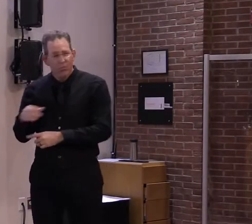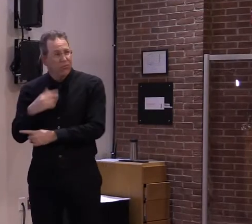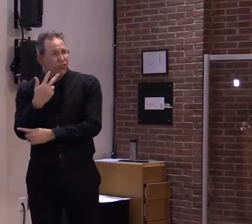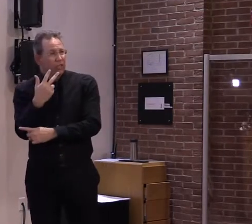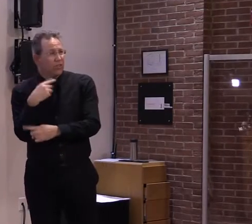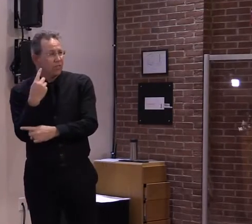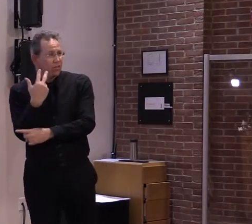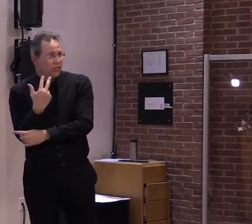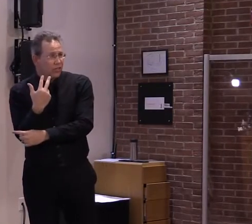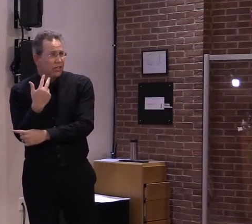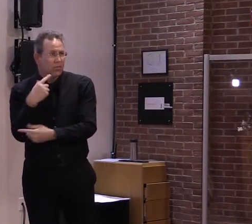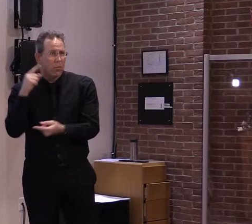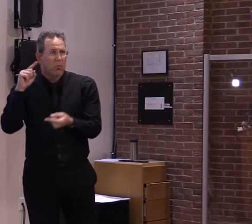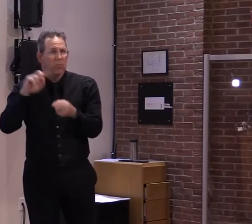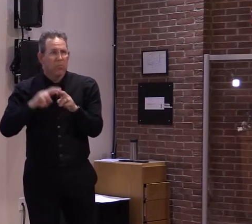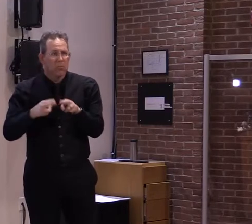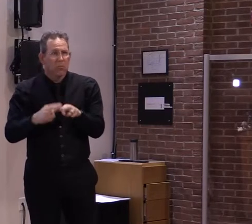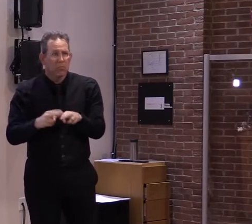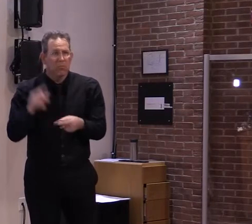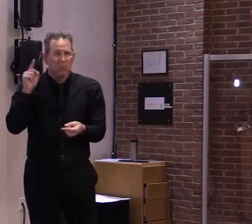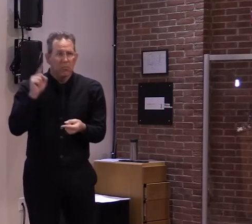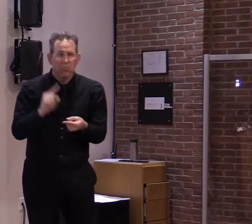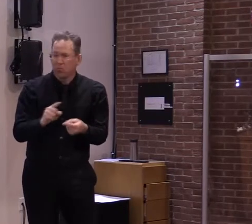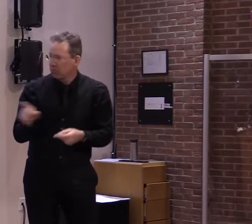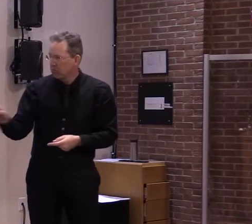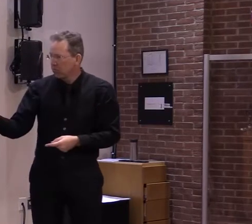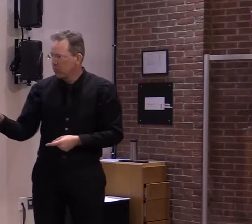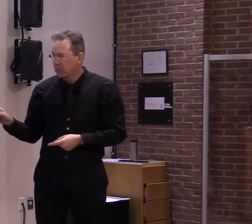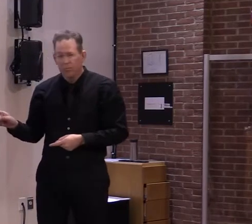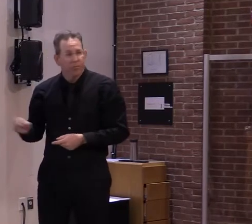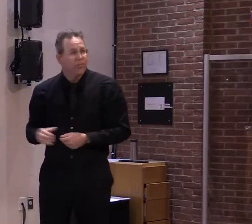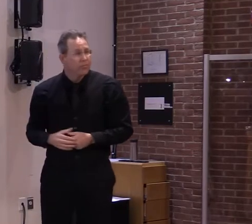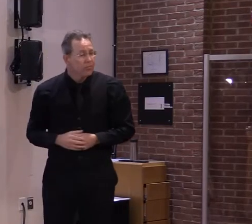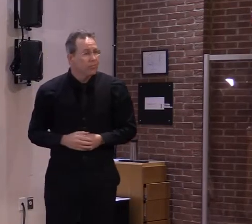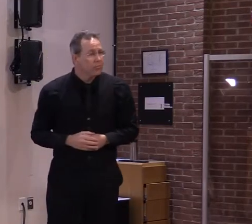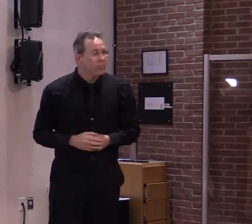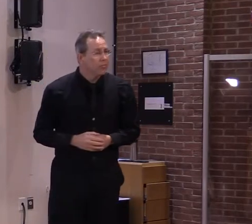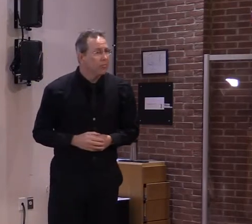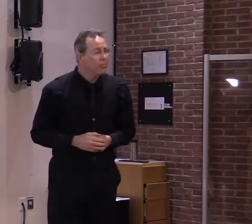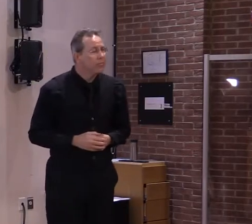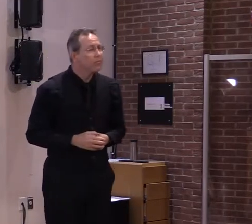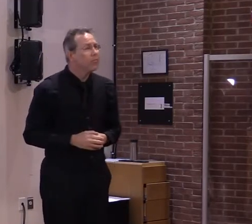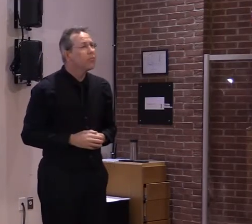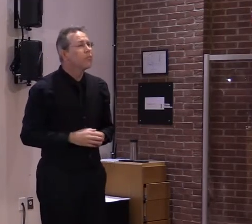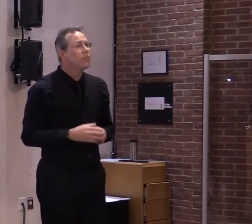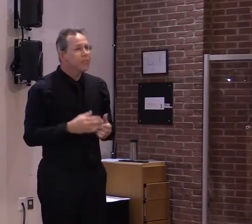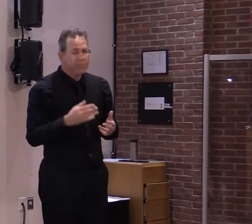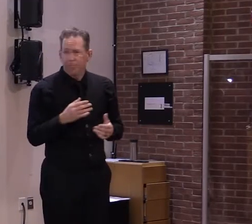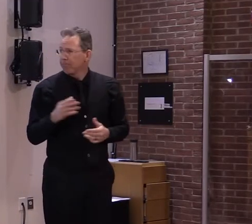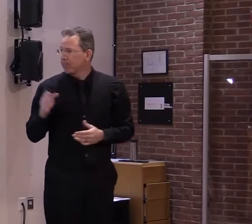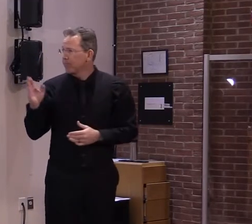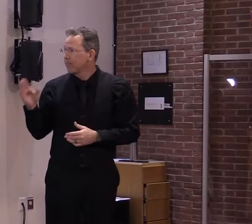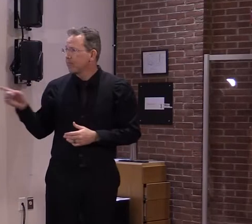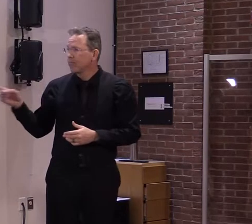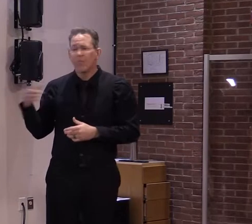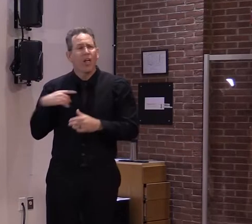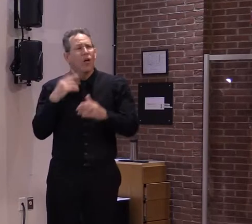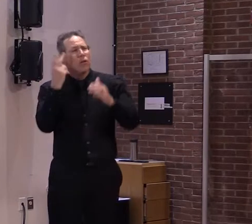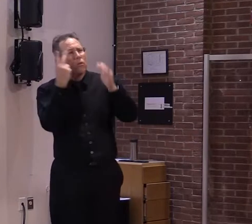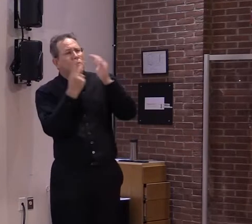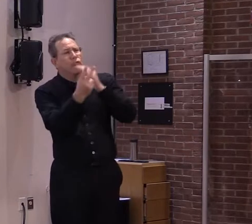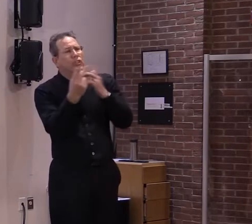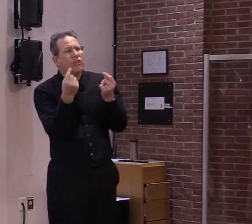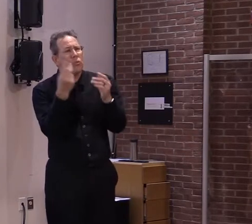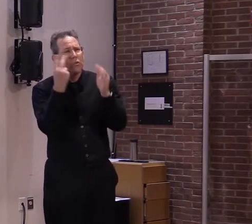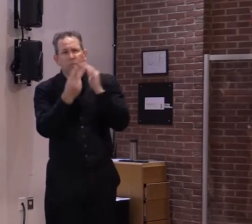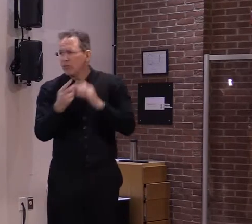COVID-19 deaths continuing to trend down over time. And looking back at the forecast we presented last week, we can see that the actual trend